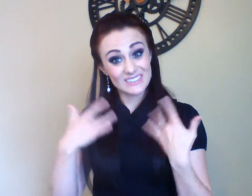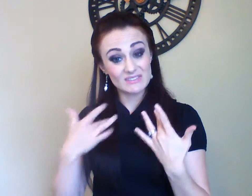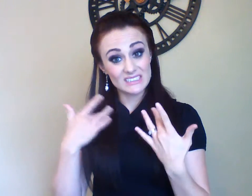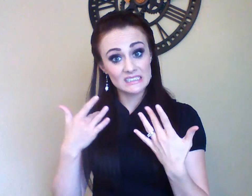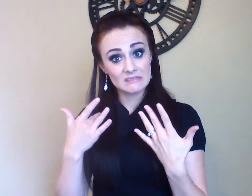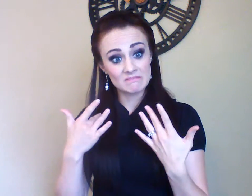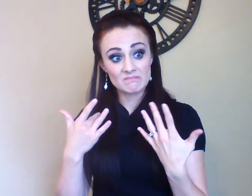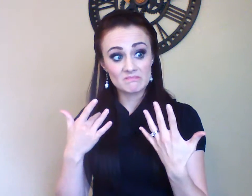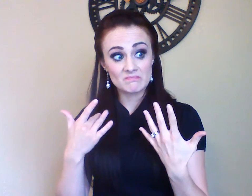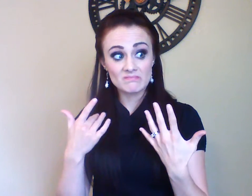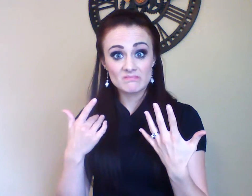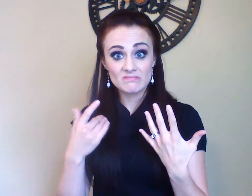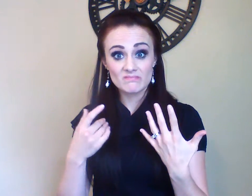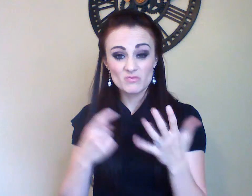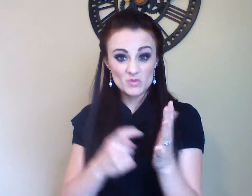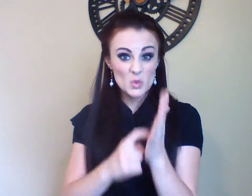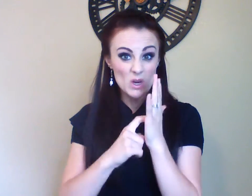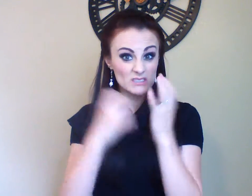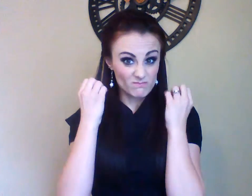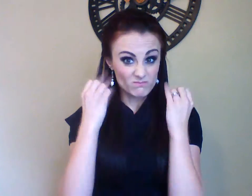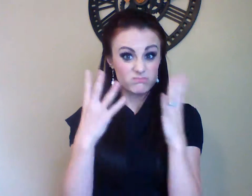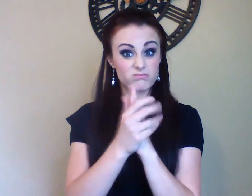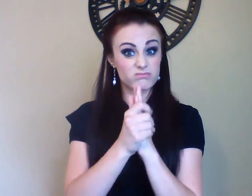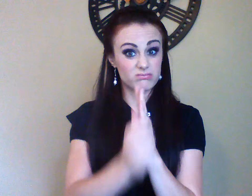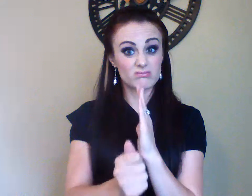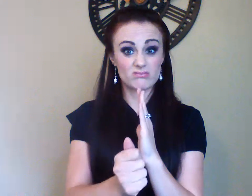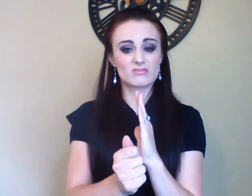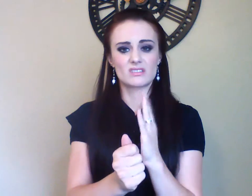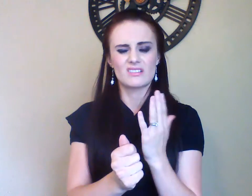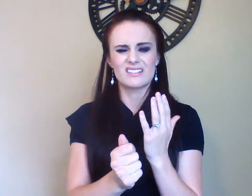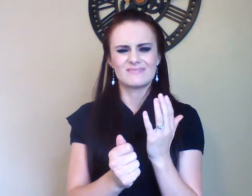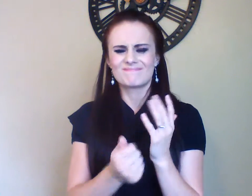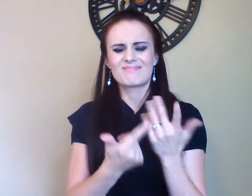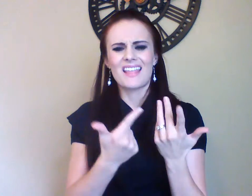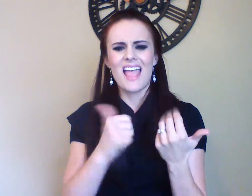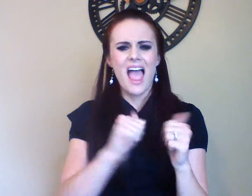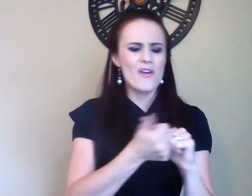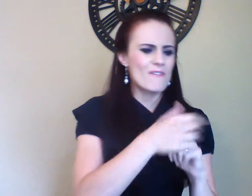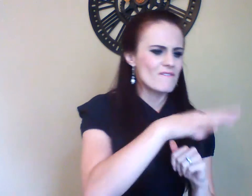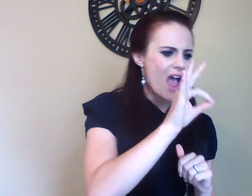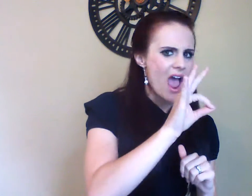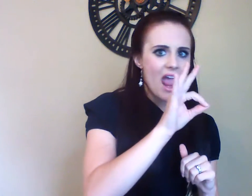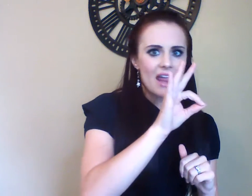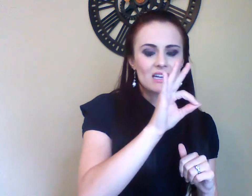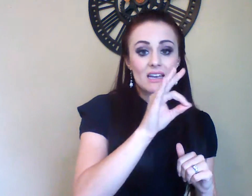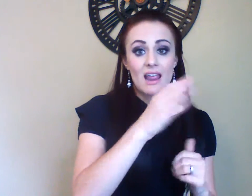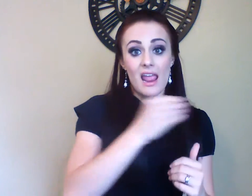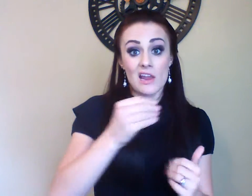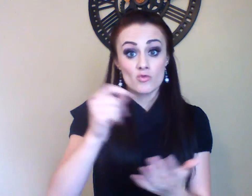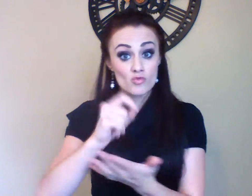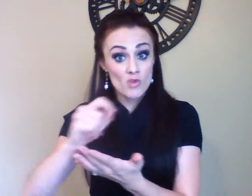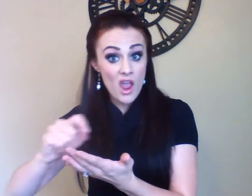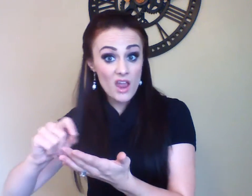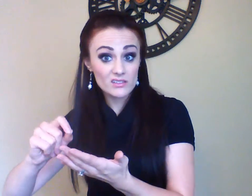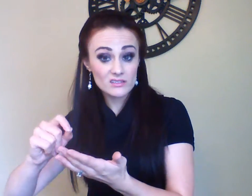we're teaching students how to find and write main idea statements, and there's the activity that kind of brings it